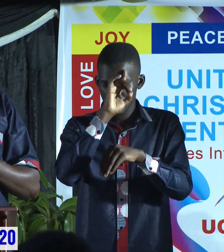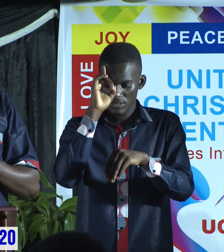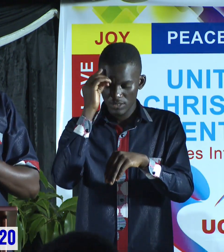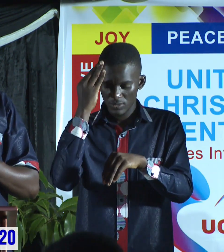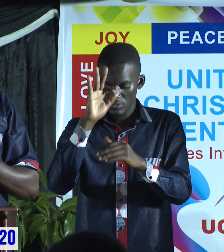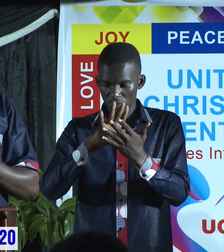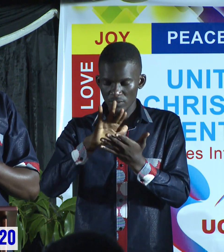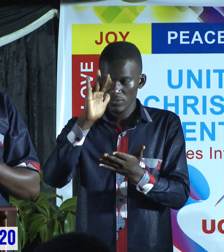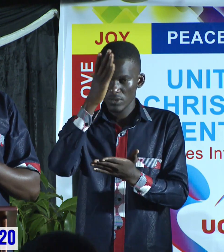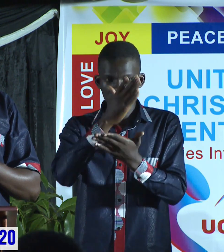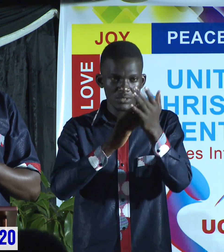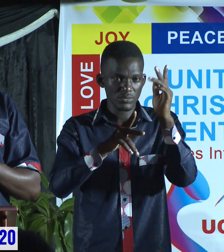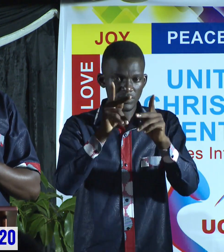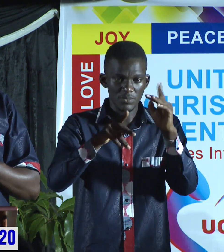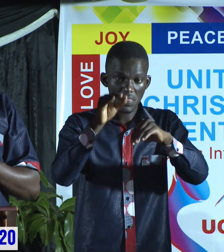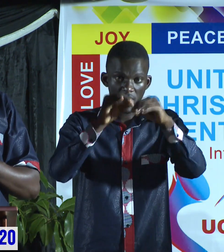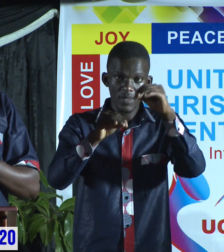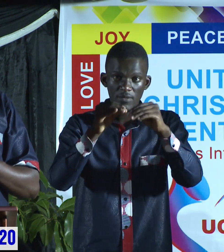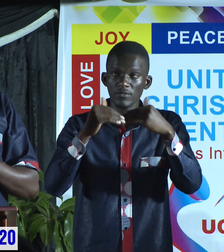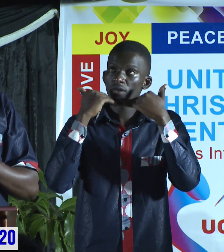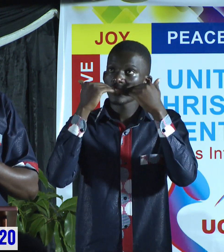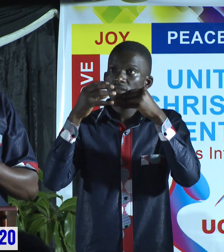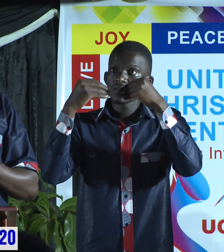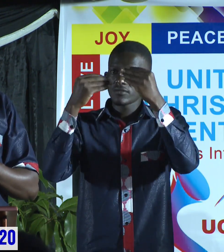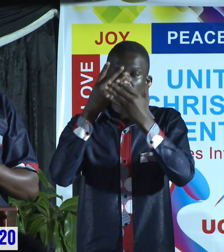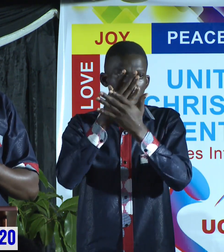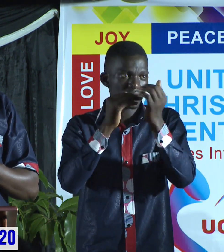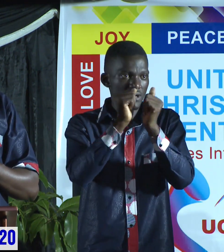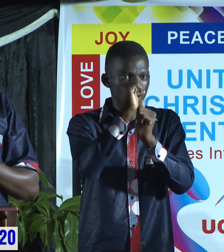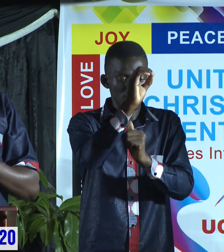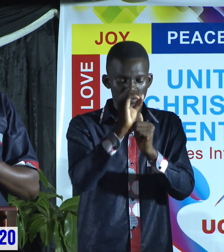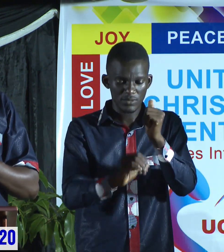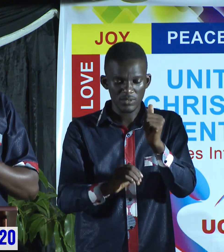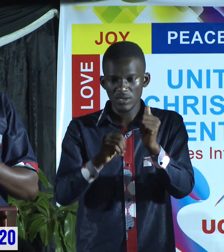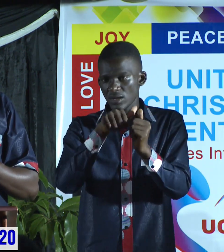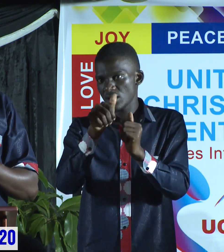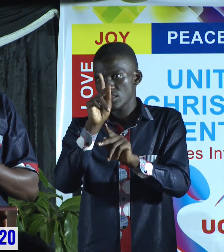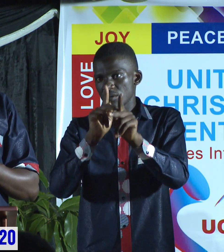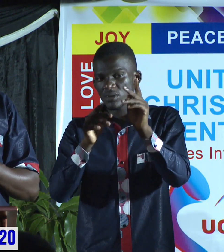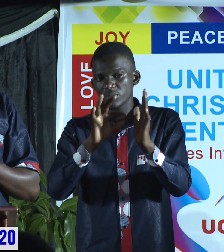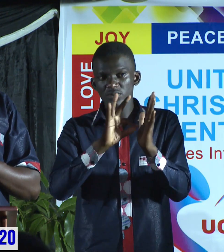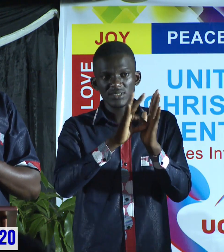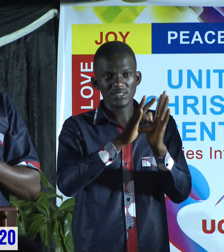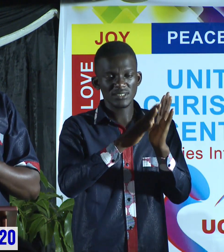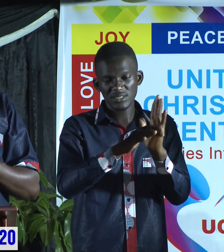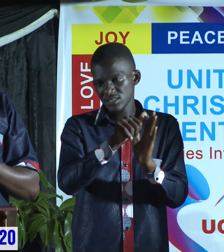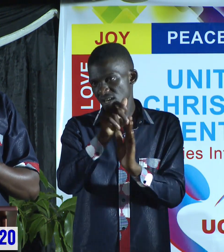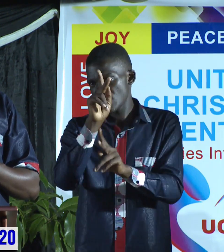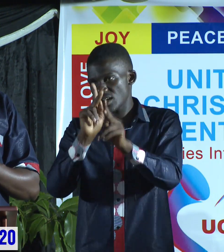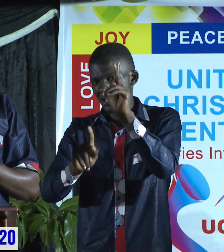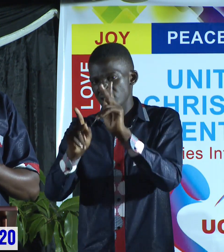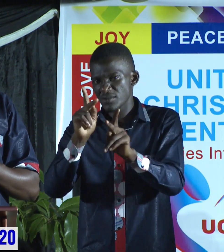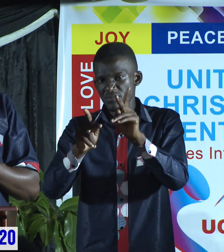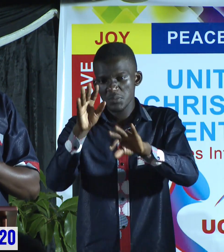bless us together with our offering. We want to thank you. Others it's time. Others it's